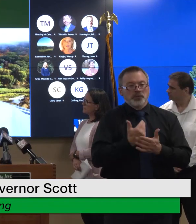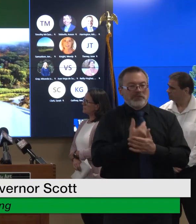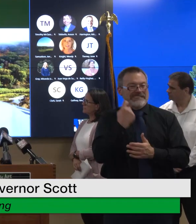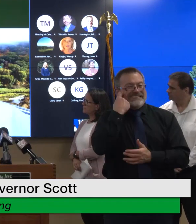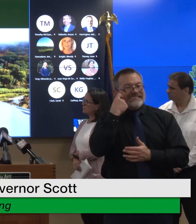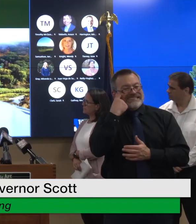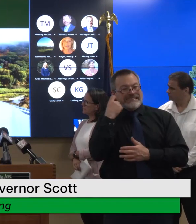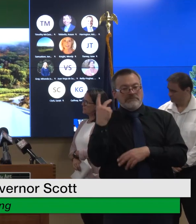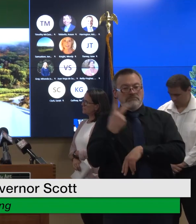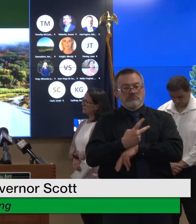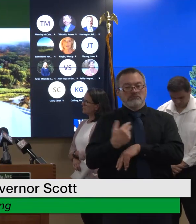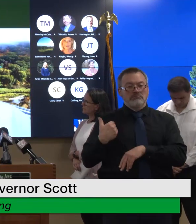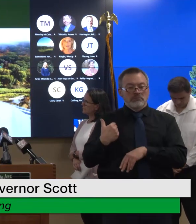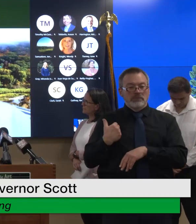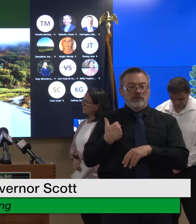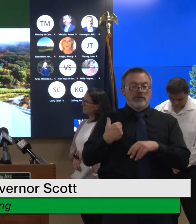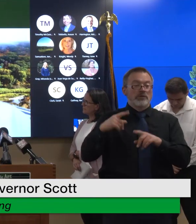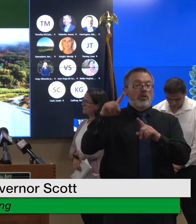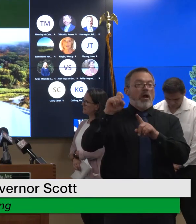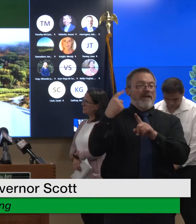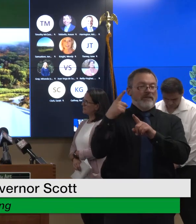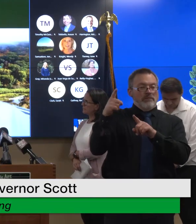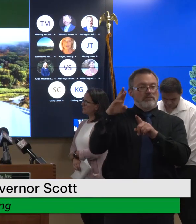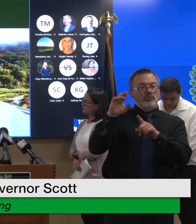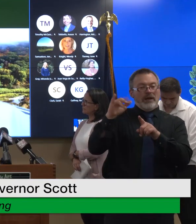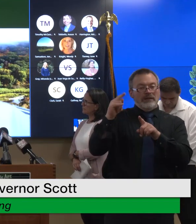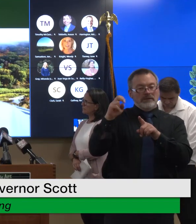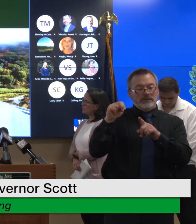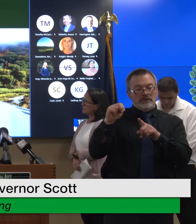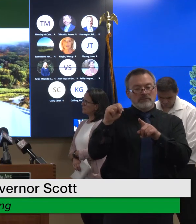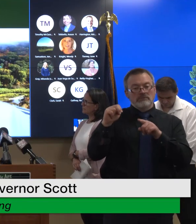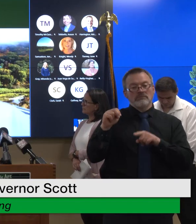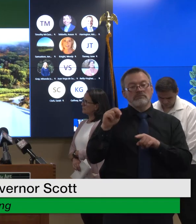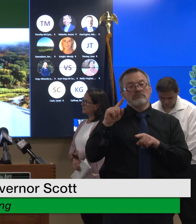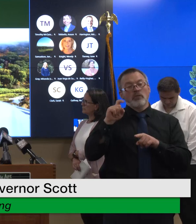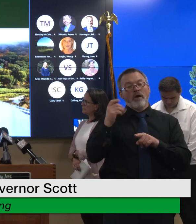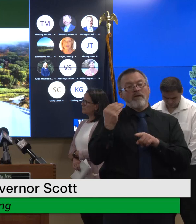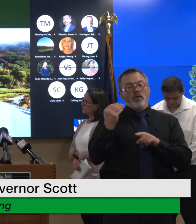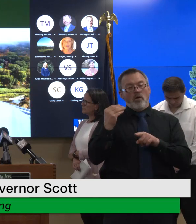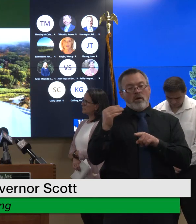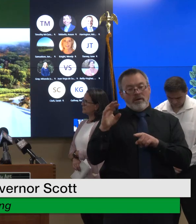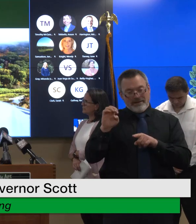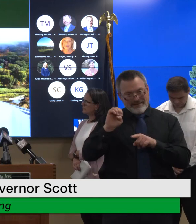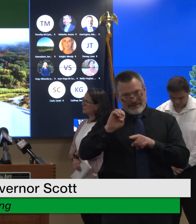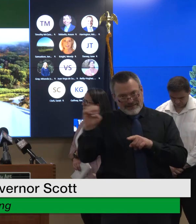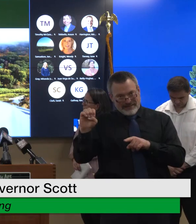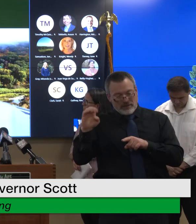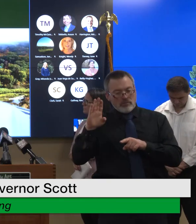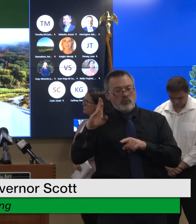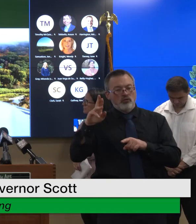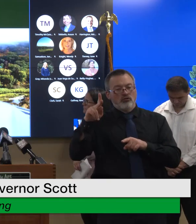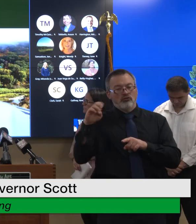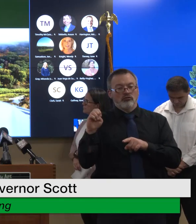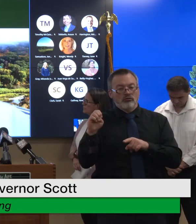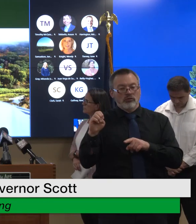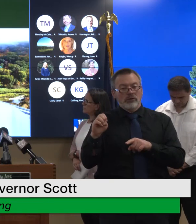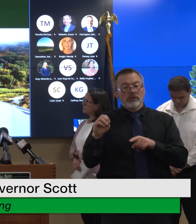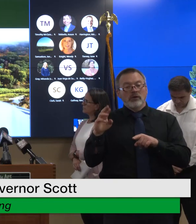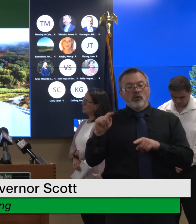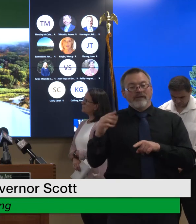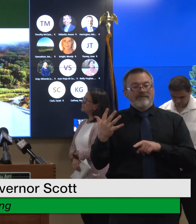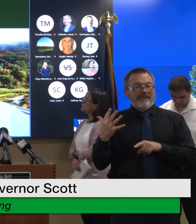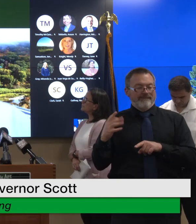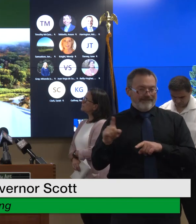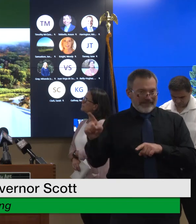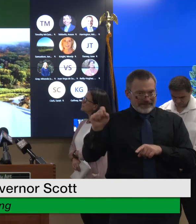111 in Brighton, Route 114 in East Burke, and Route 5 in St.